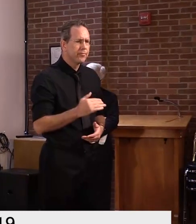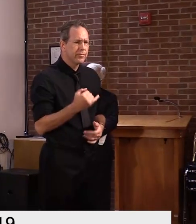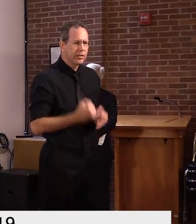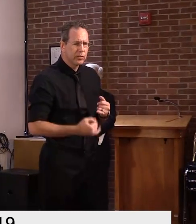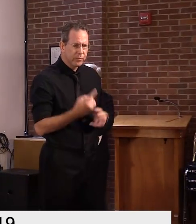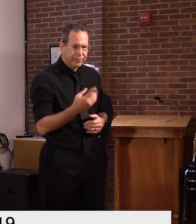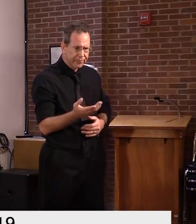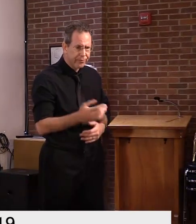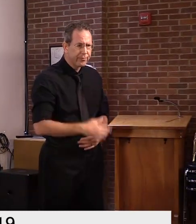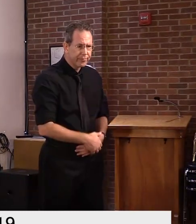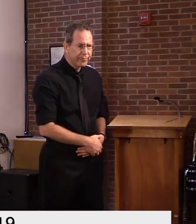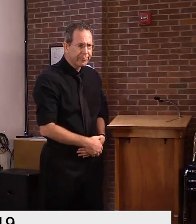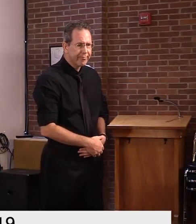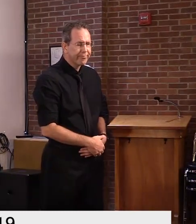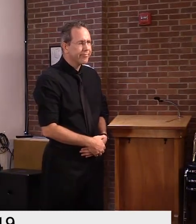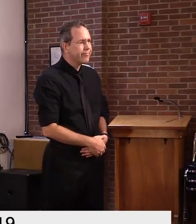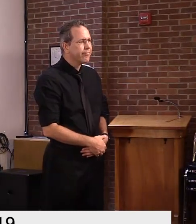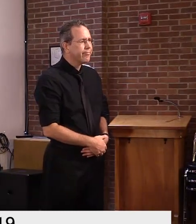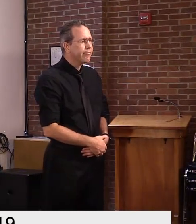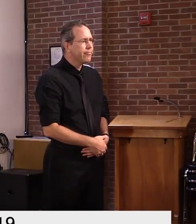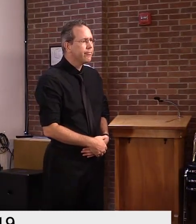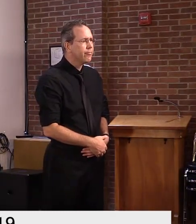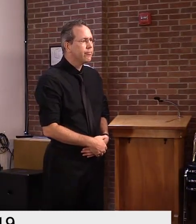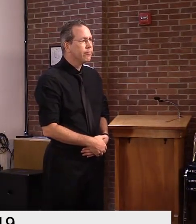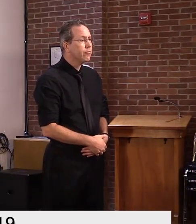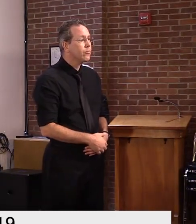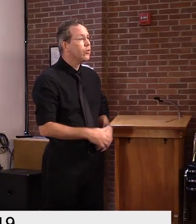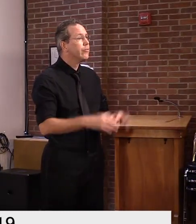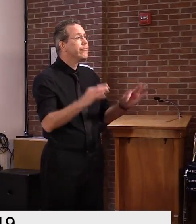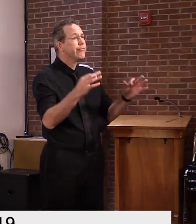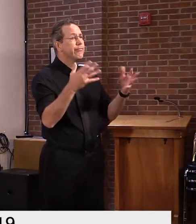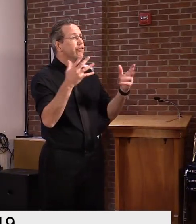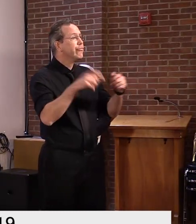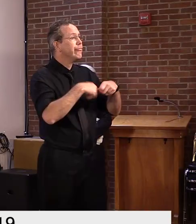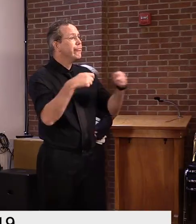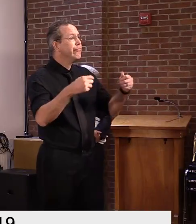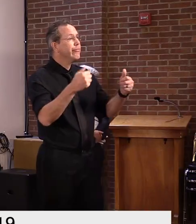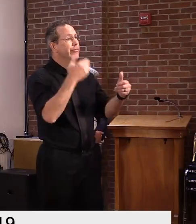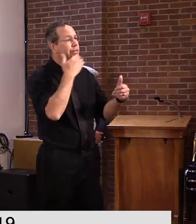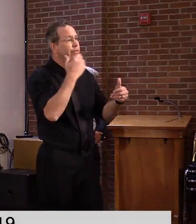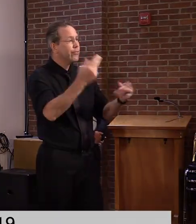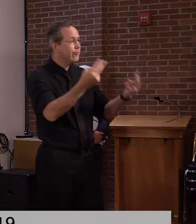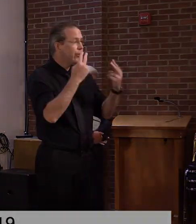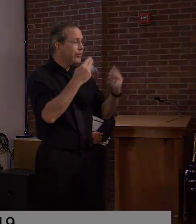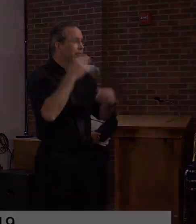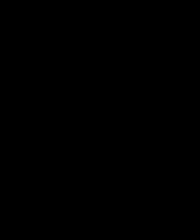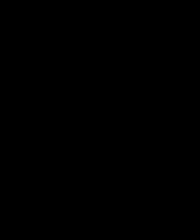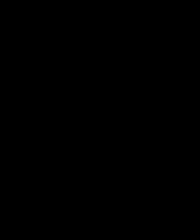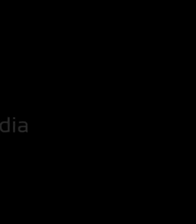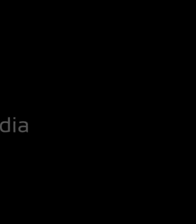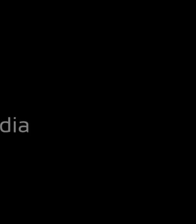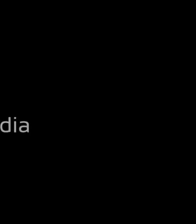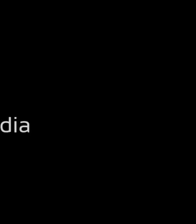All right, that's the last call. Well, that's the end of the questions. Yep. All right. Well, thank you very much for tuning in, and we'll see you again on Tuesday.